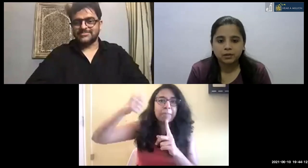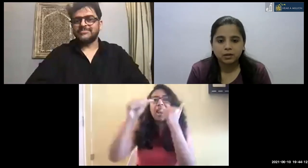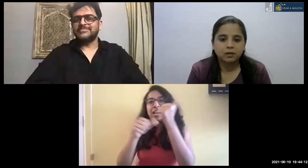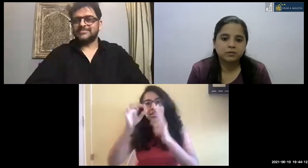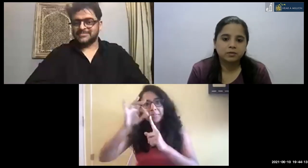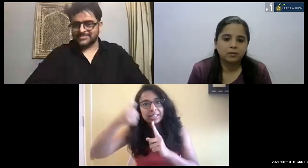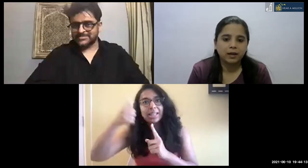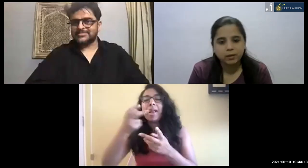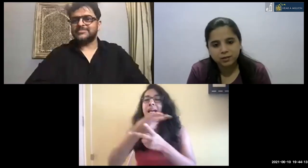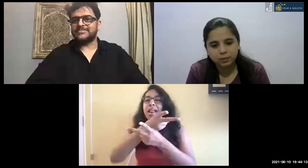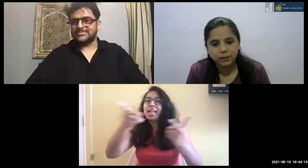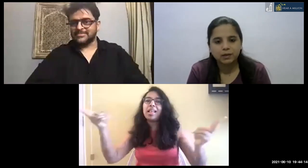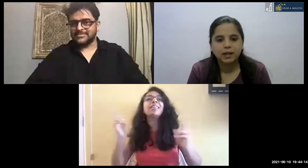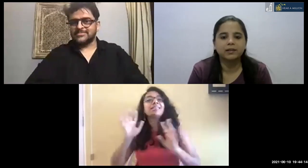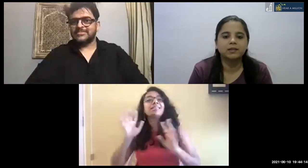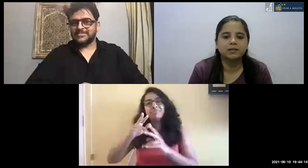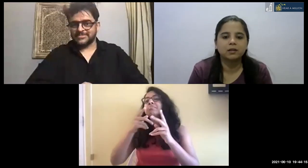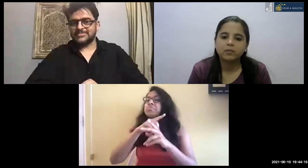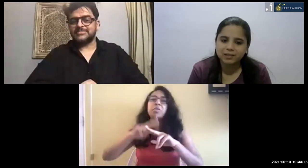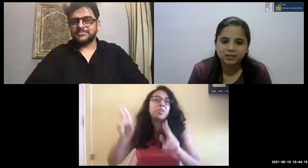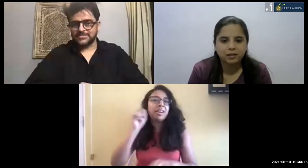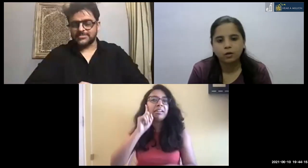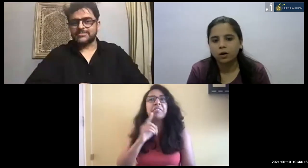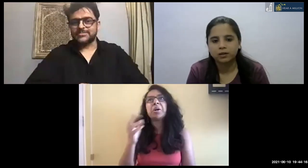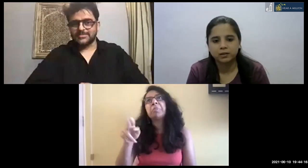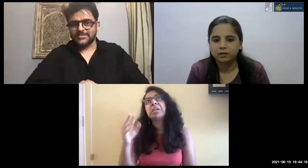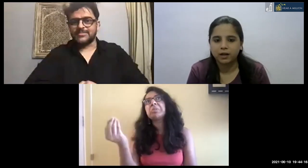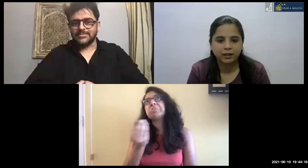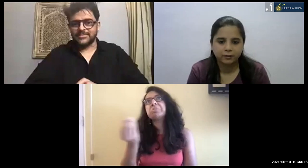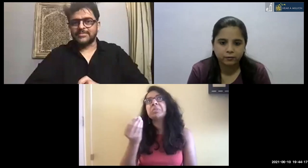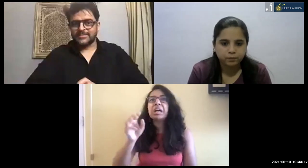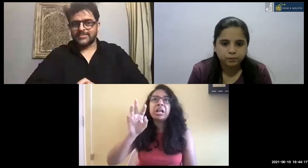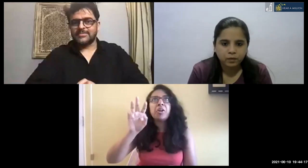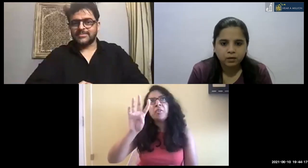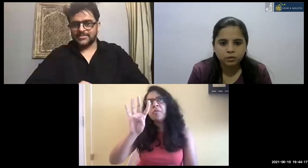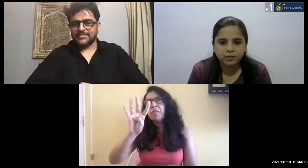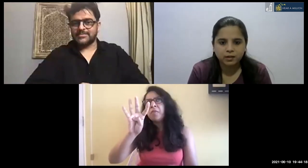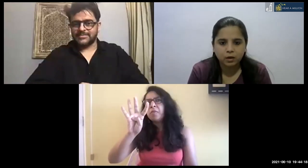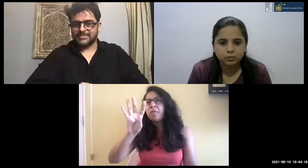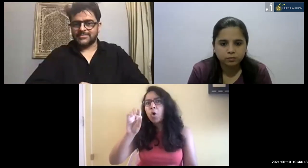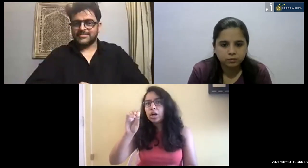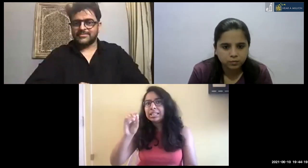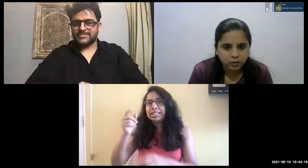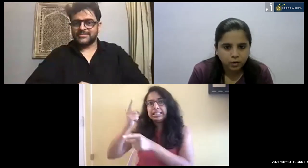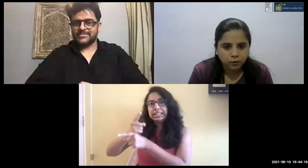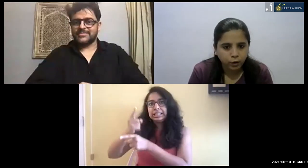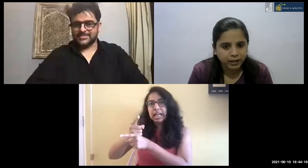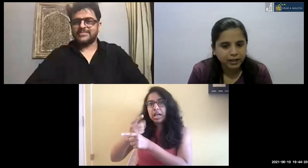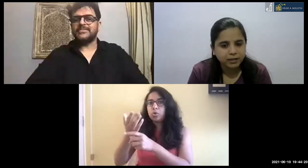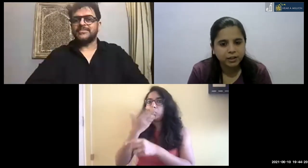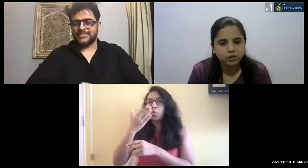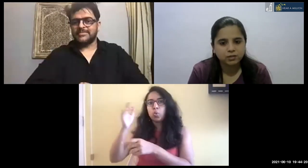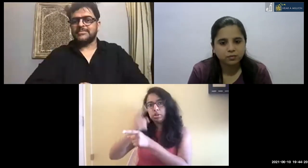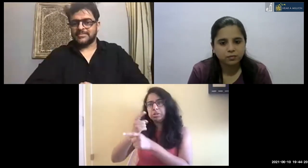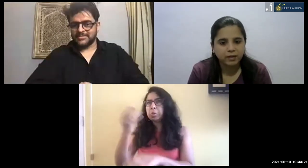people, principal and their assistant and all other are deaf. So it's around